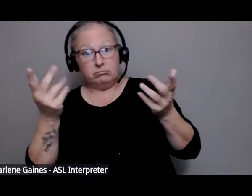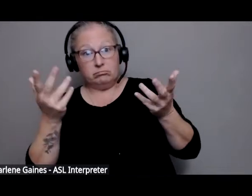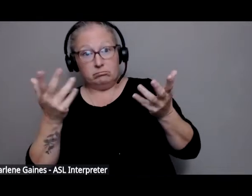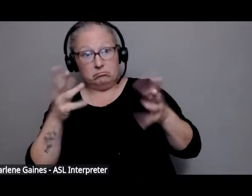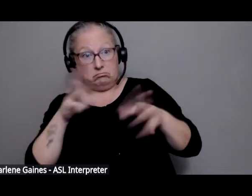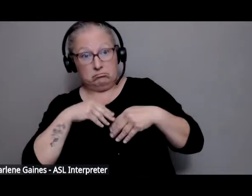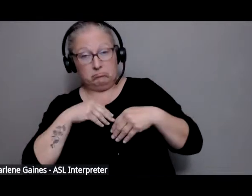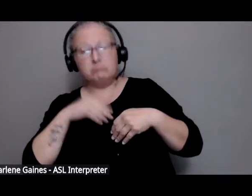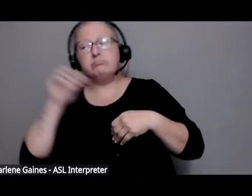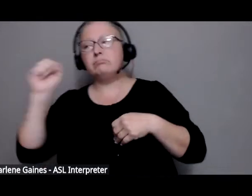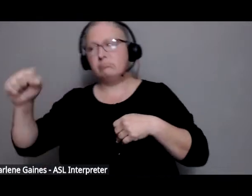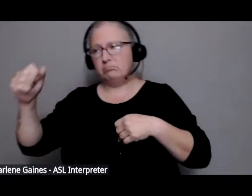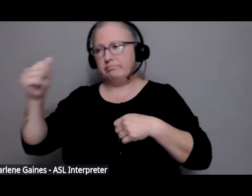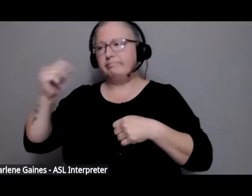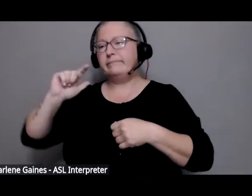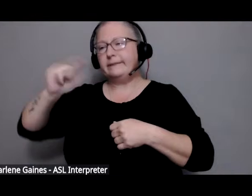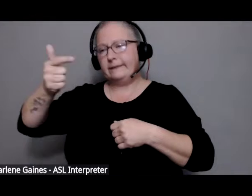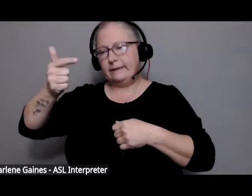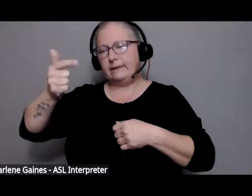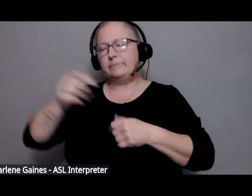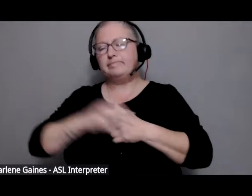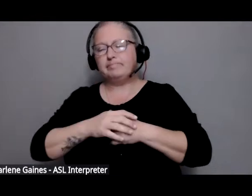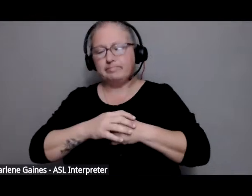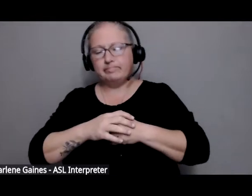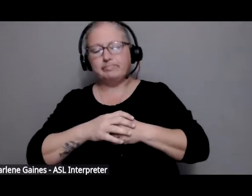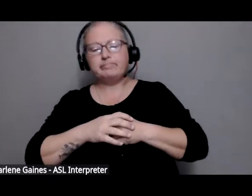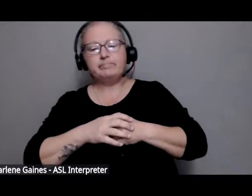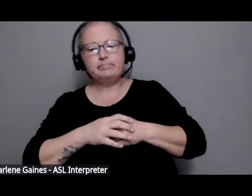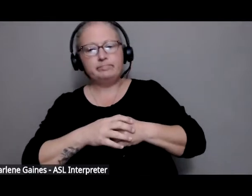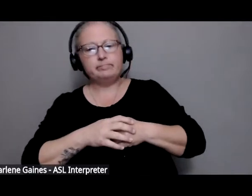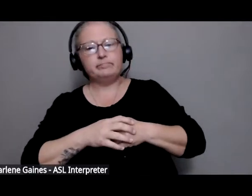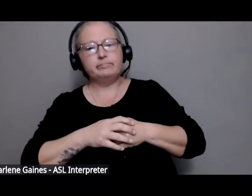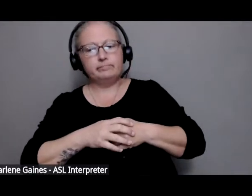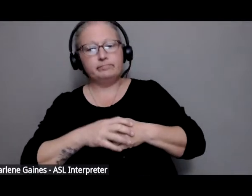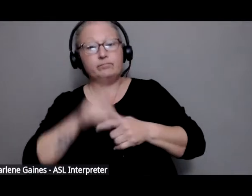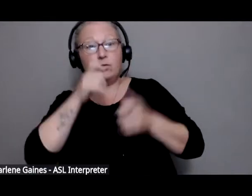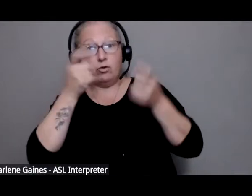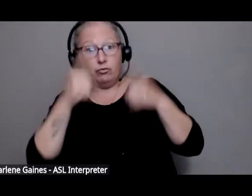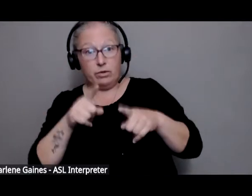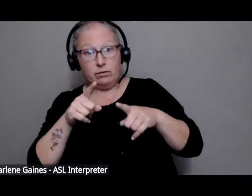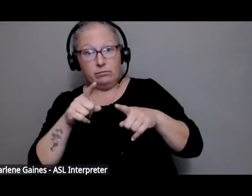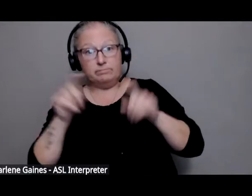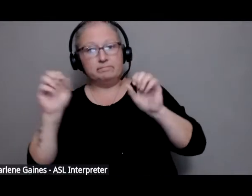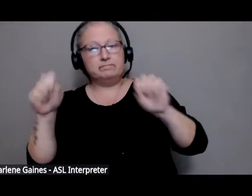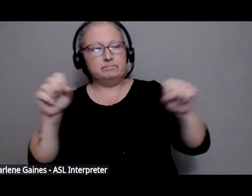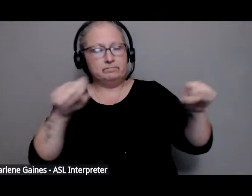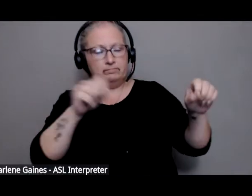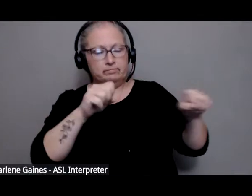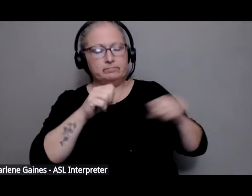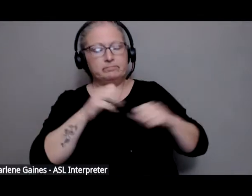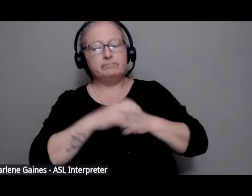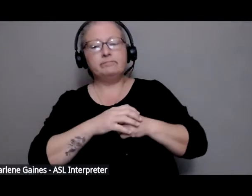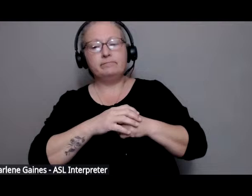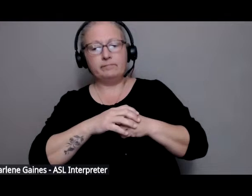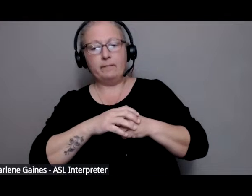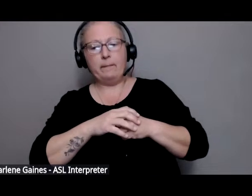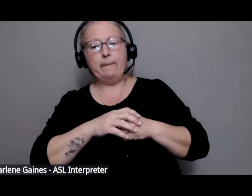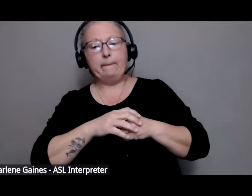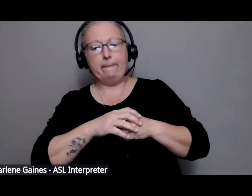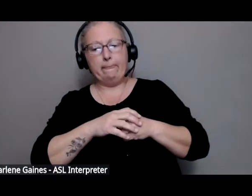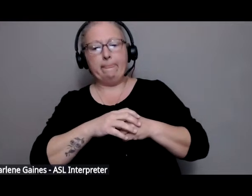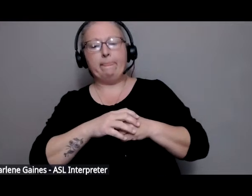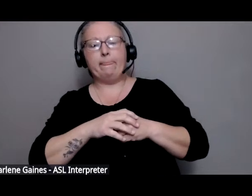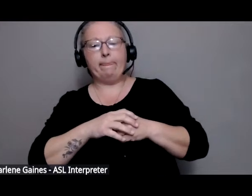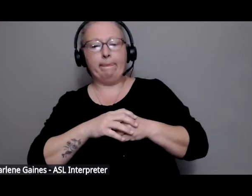Yes, I'll second your motion. Okay. Okay, all in favor? Aye. Aye. Okay, so